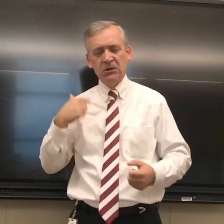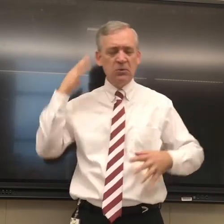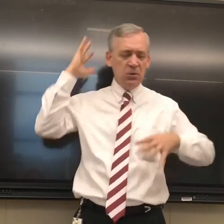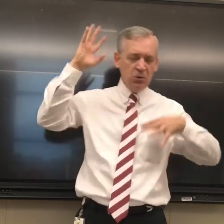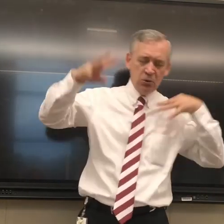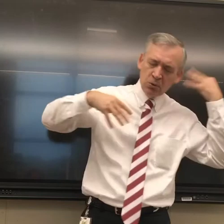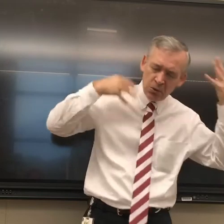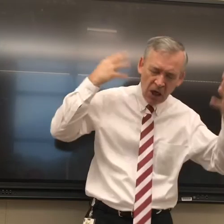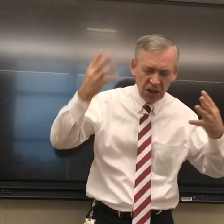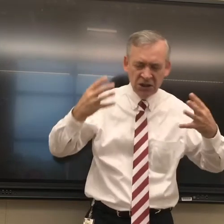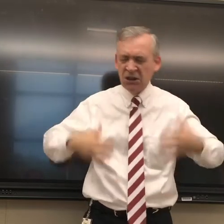knows what.